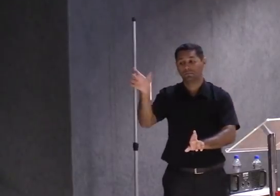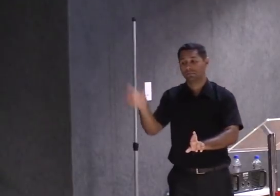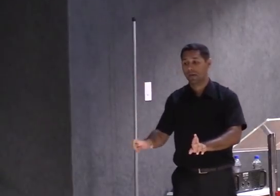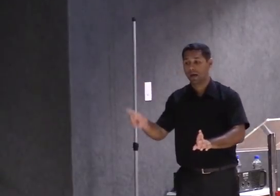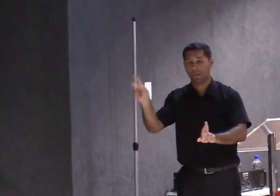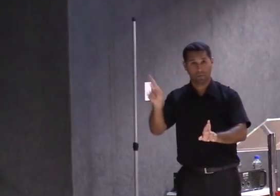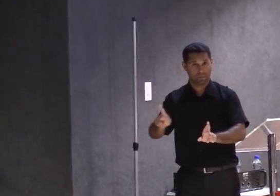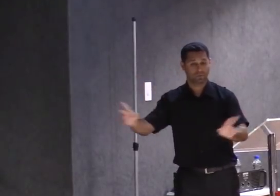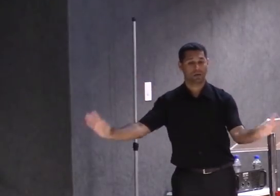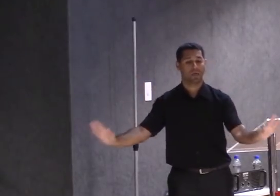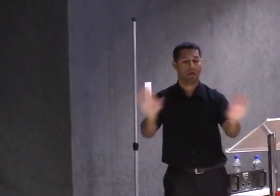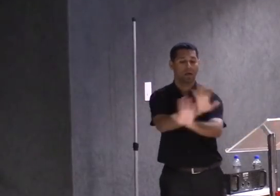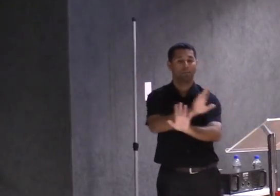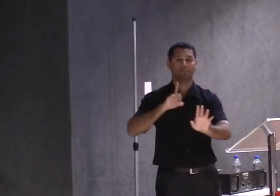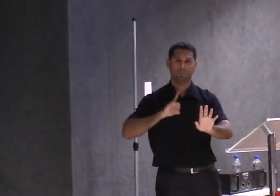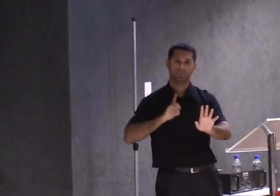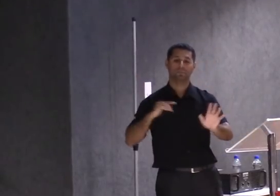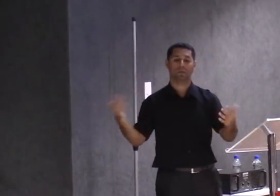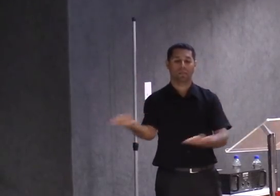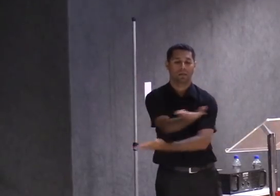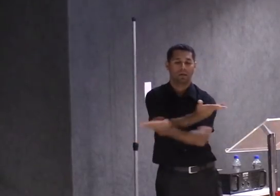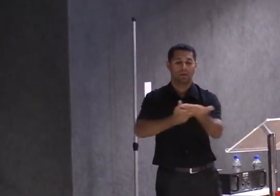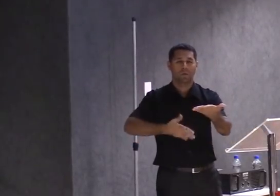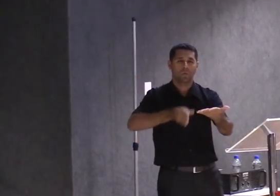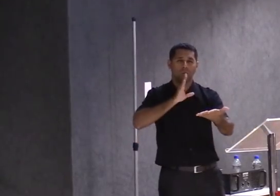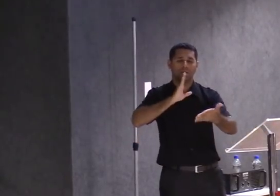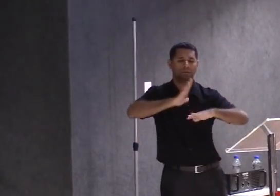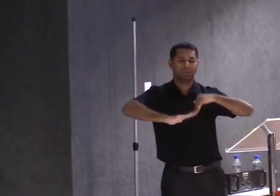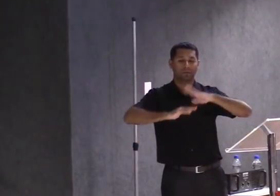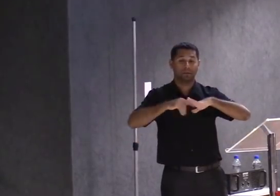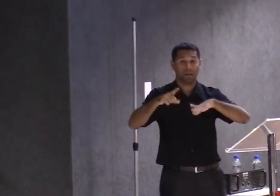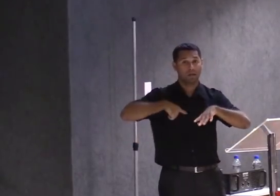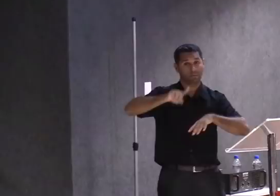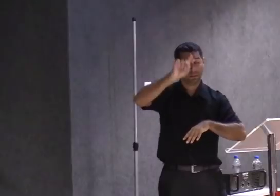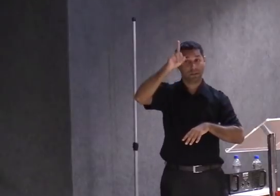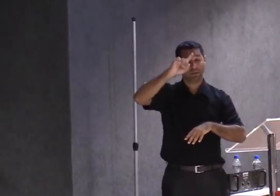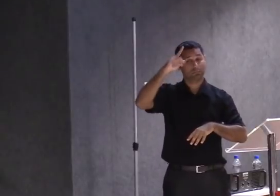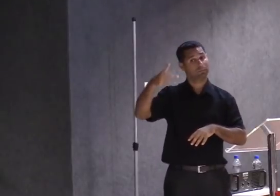sua própria criatividade, dos seus próprios conhecimentos.